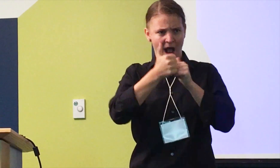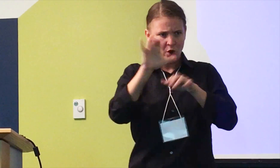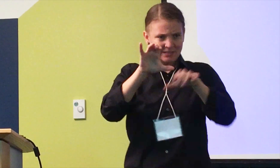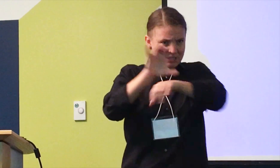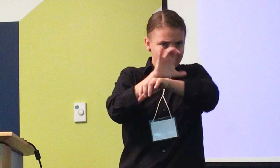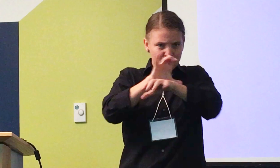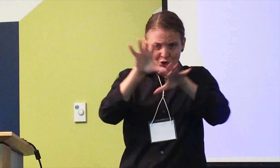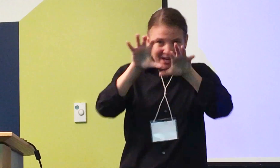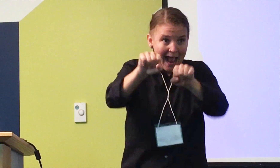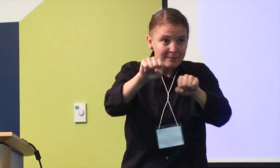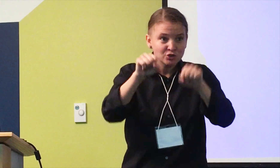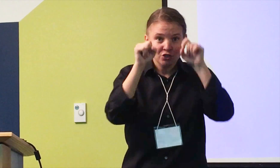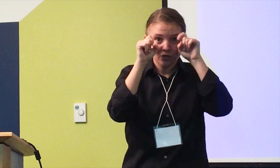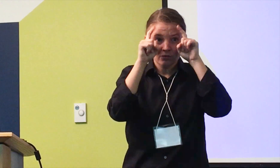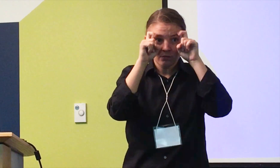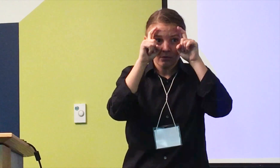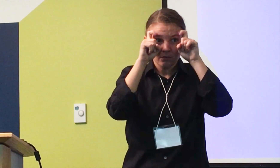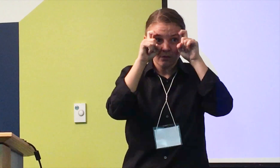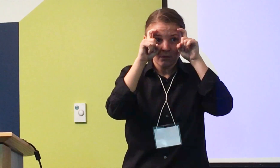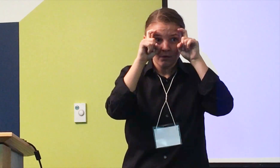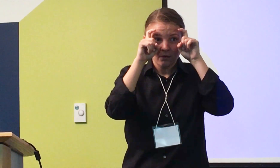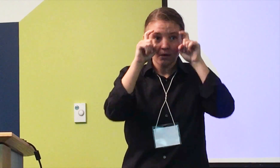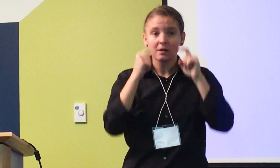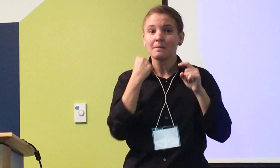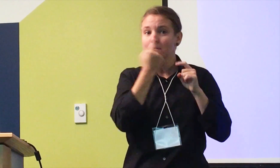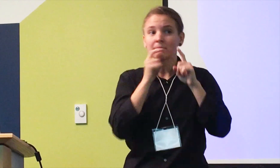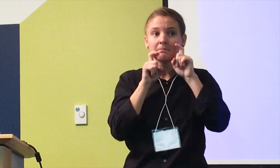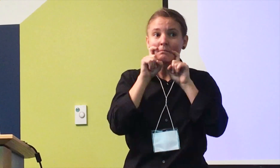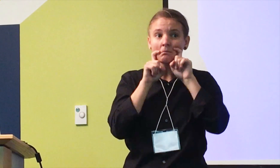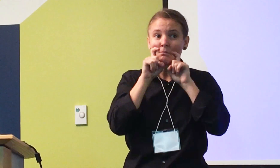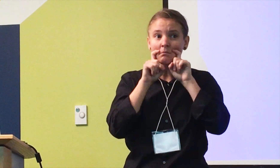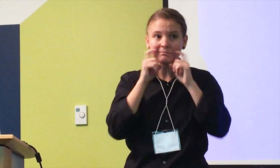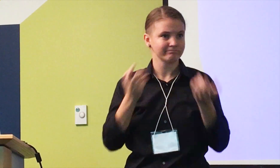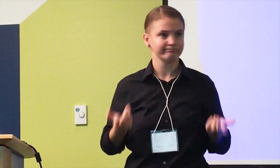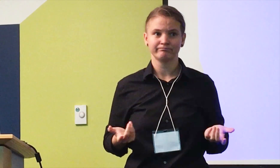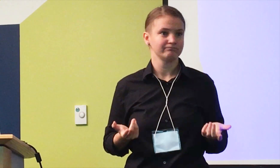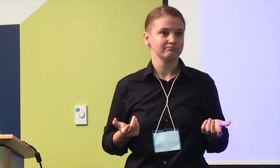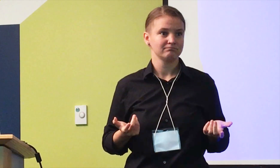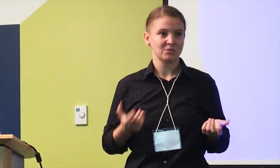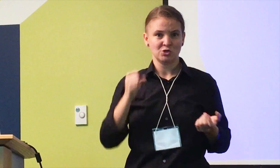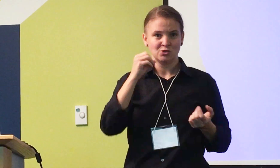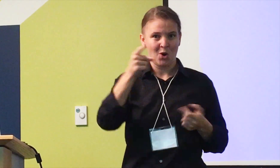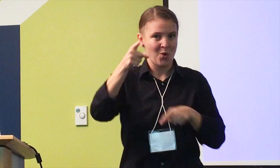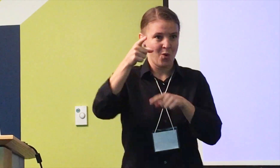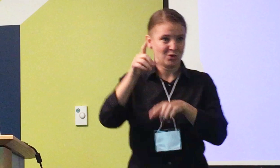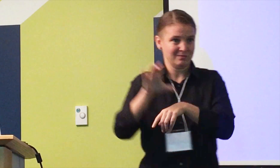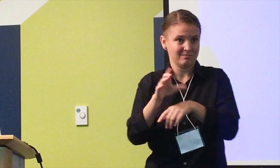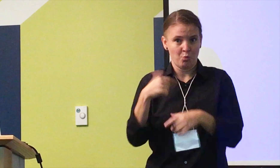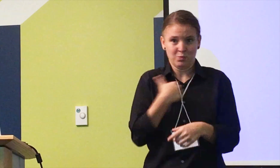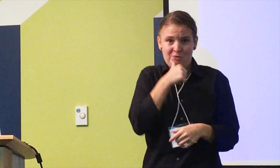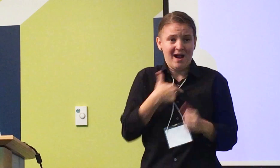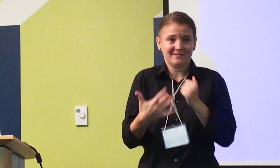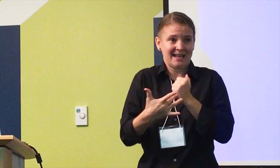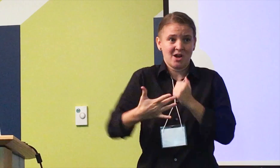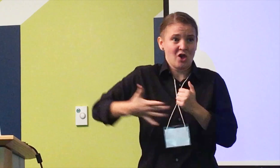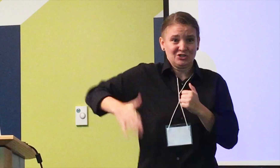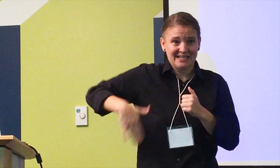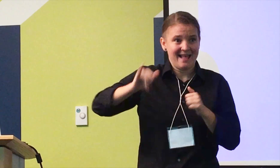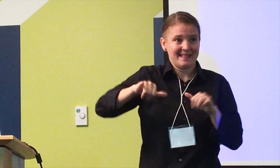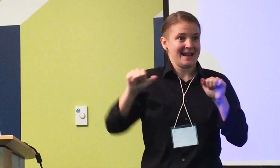to 80% of the language that occurs not on the hands. If I raise my eyebrows and I utter a sign, and